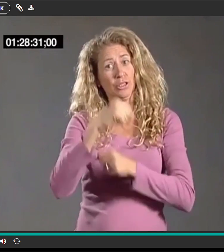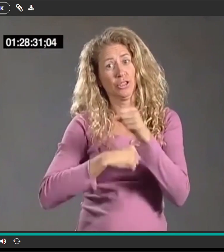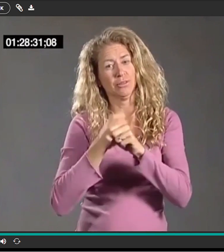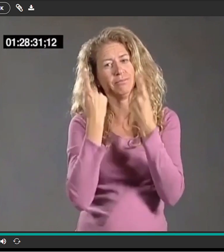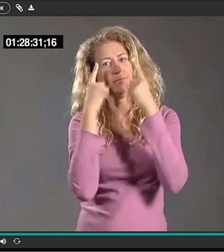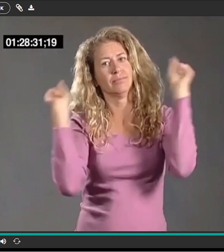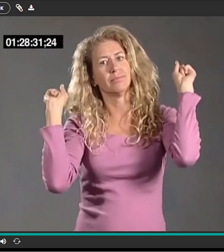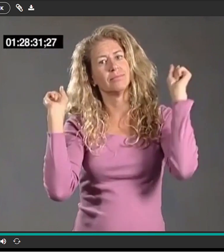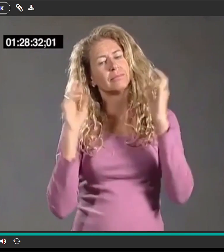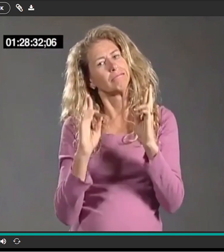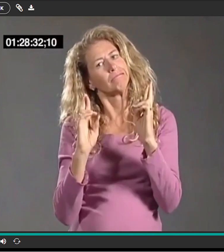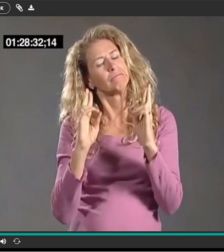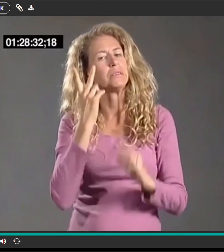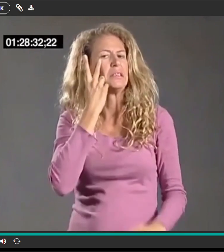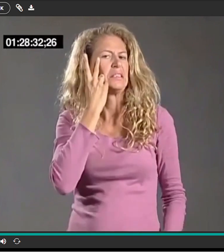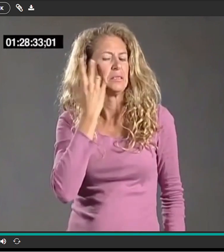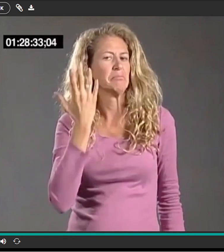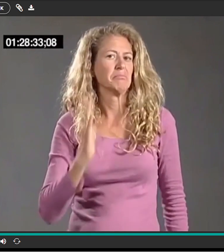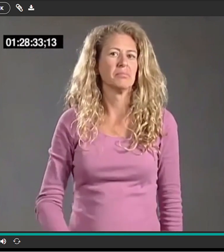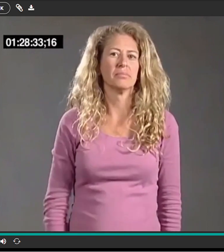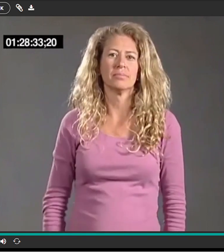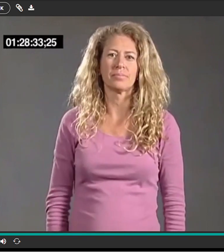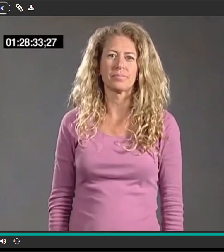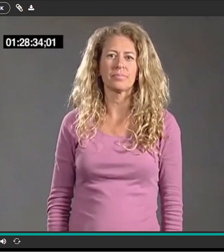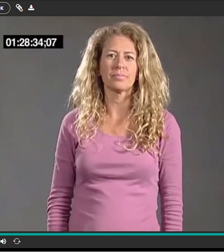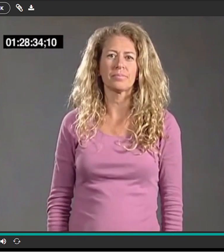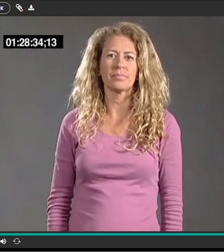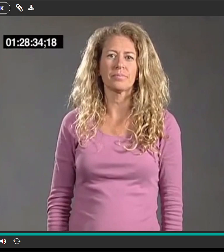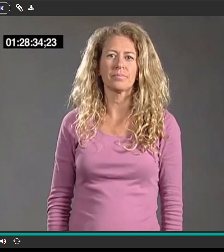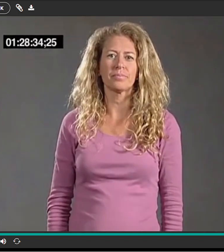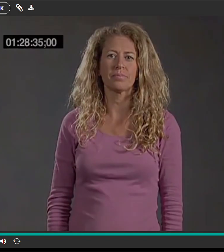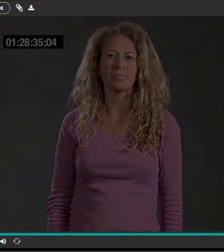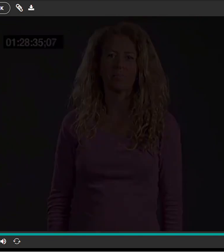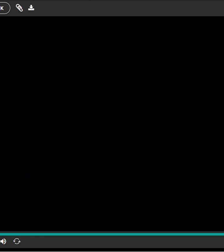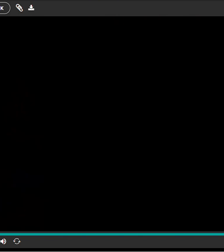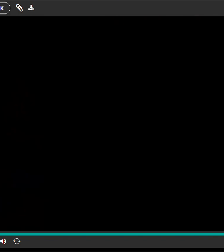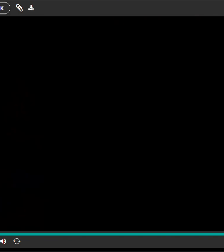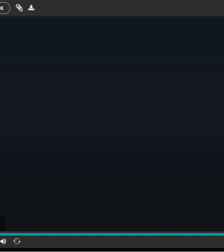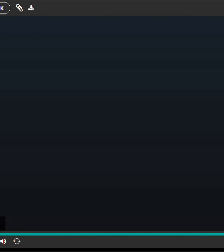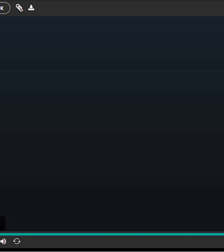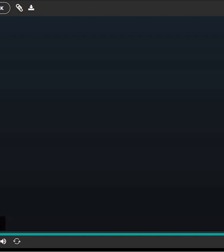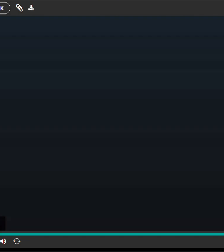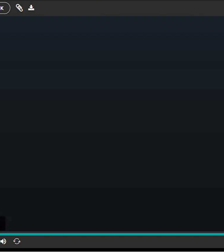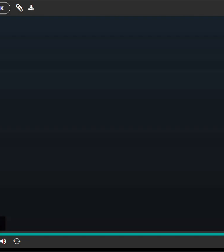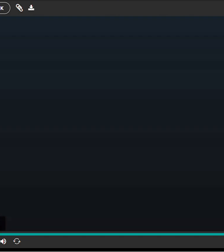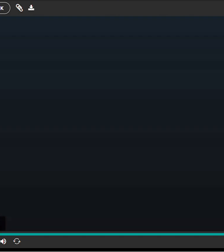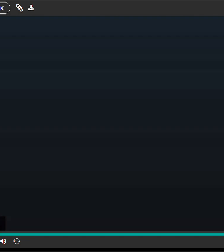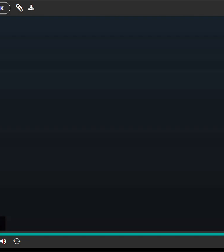those darn birds. So hopefully this year's crop will be a success, but we'll see.